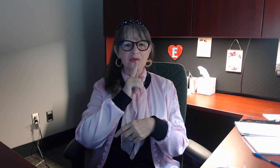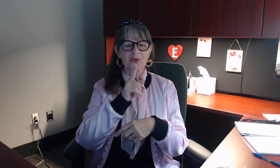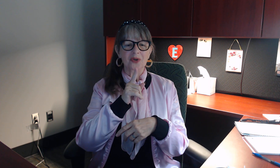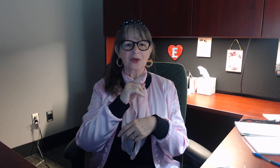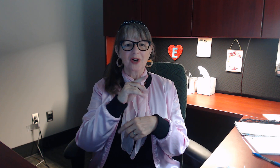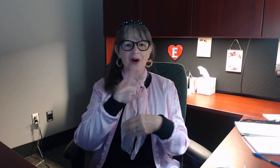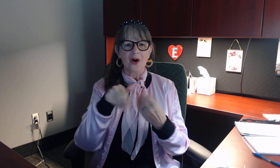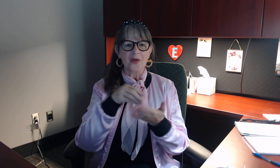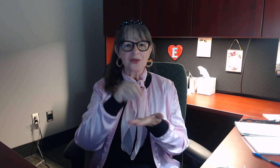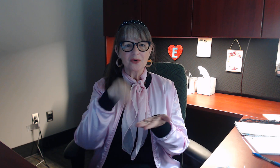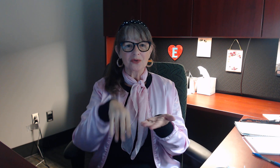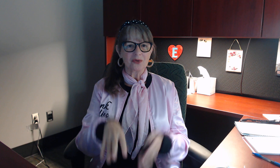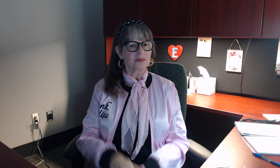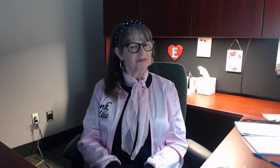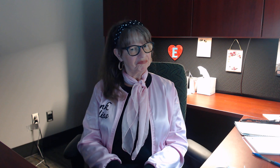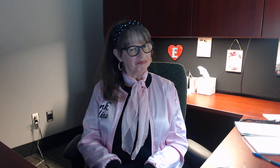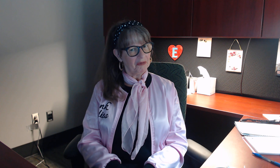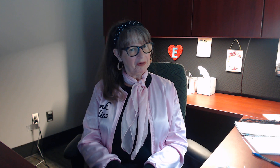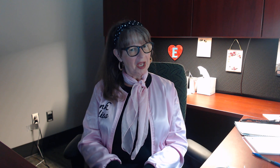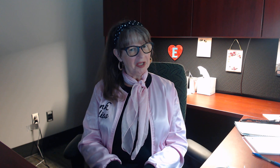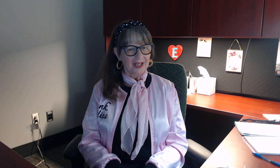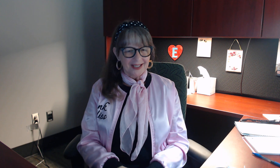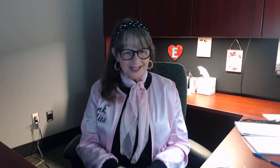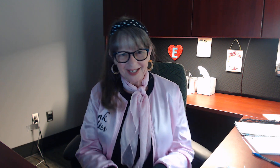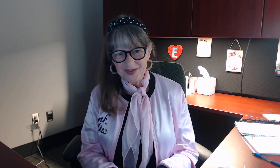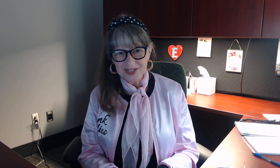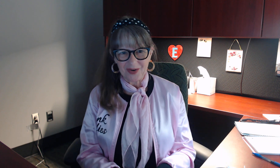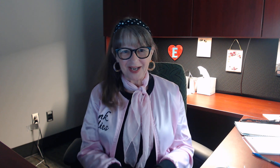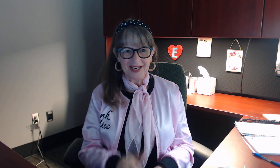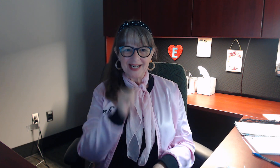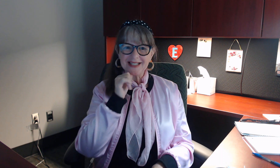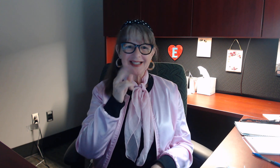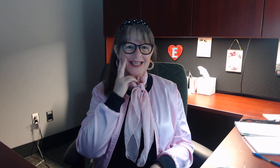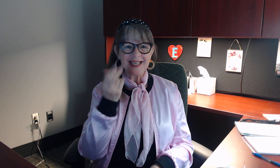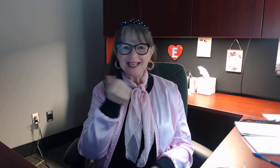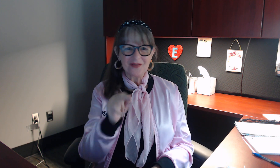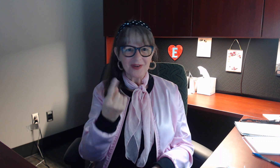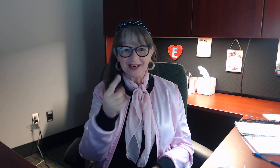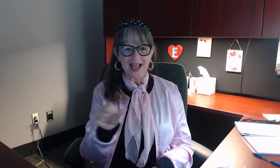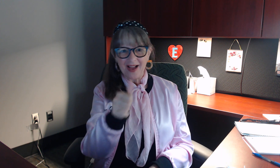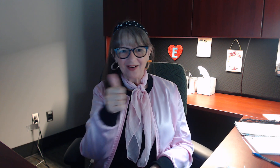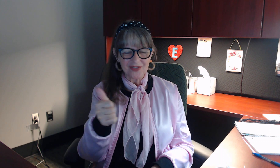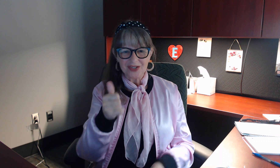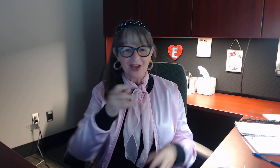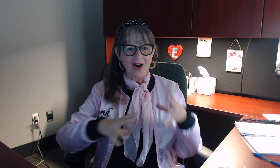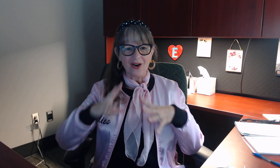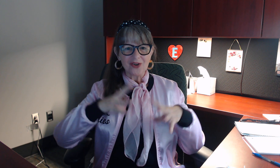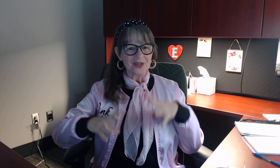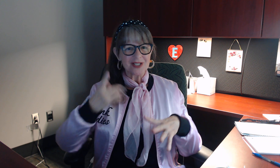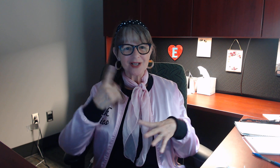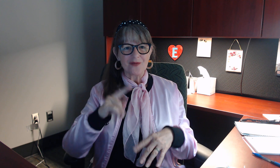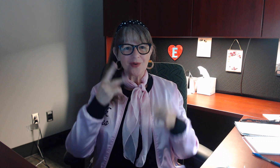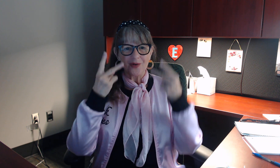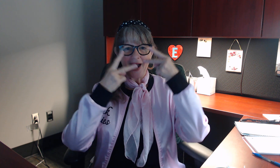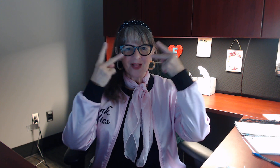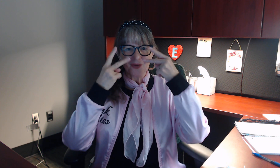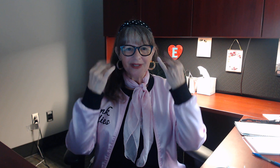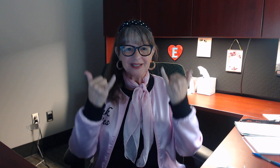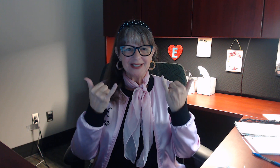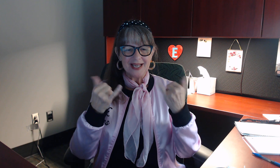sure all the students are going, okay. So I didn't see anyone else all dressed up for Halloween today